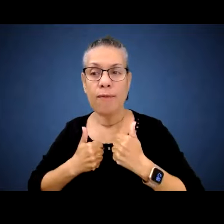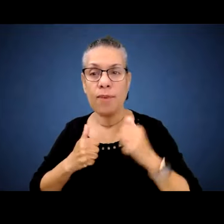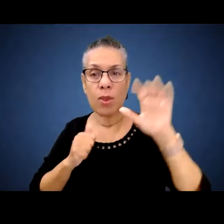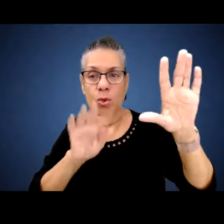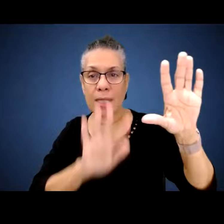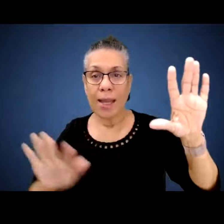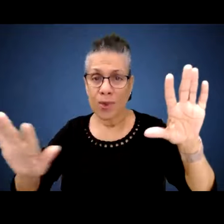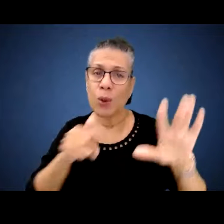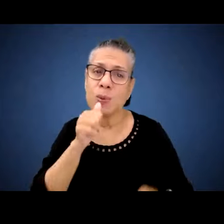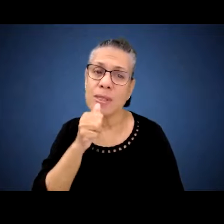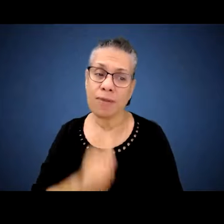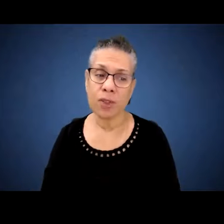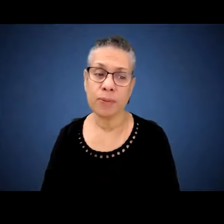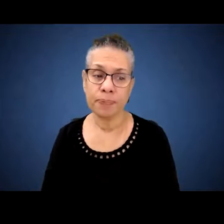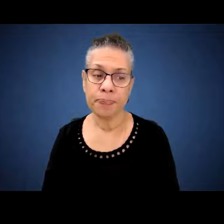suffer.